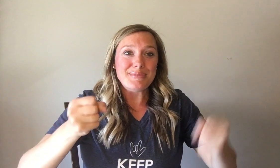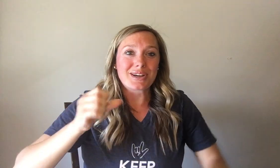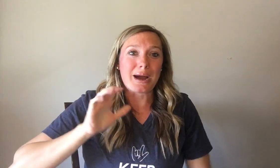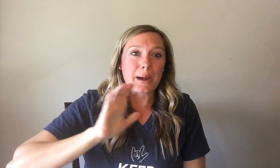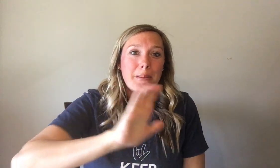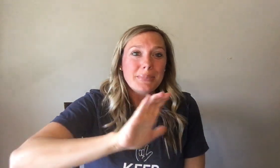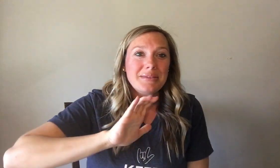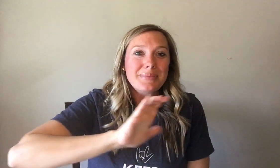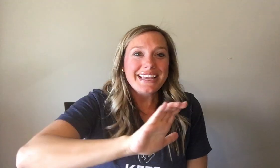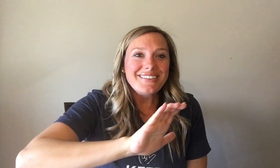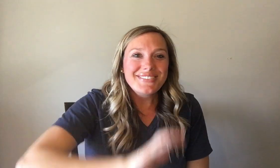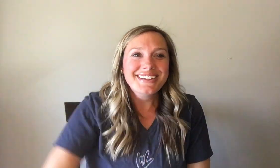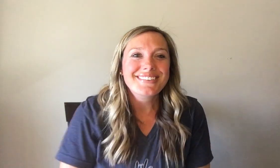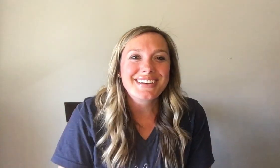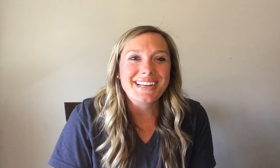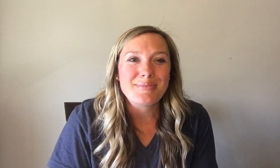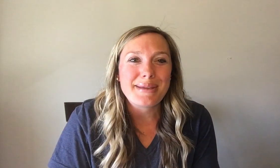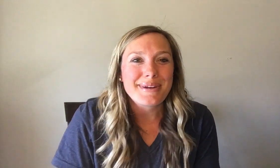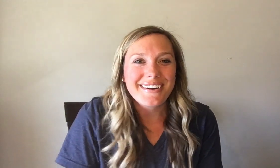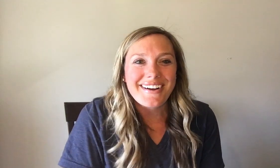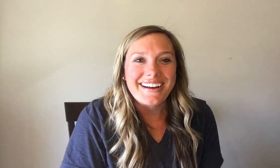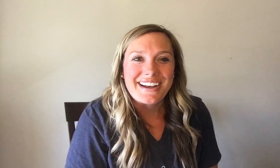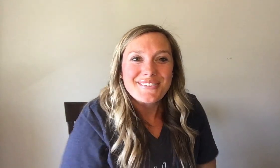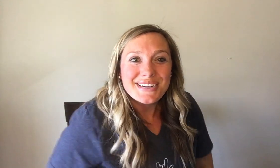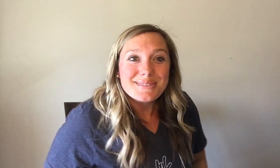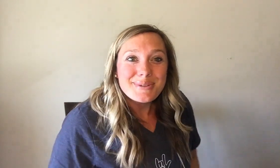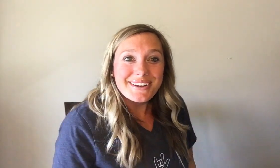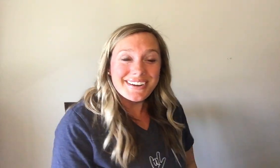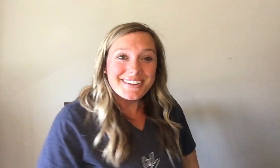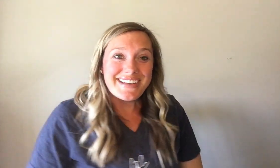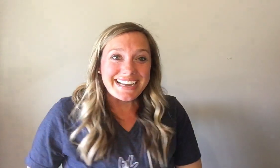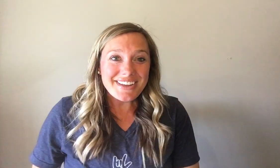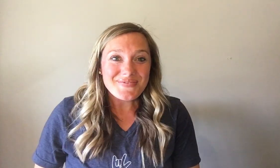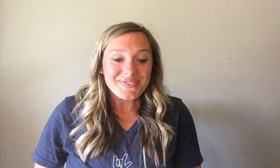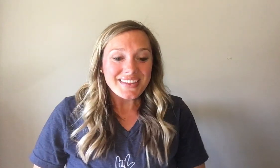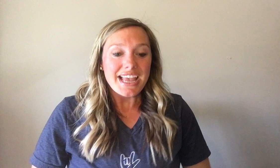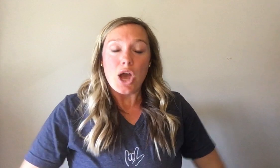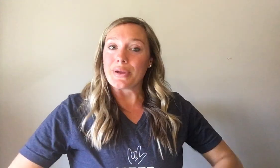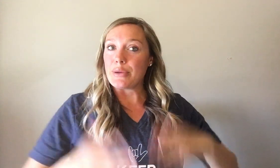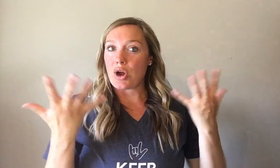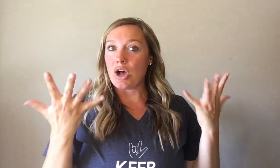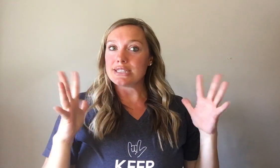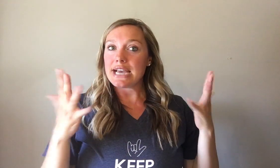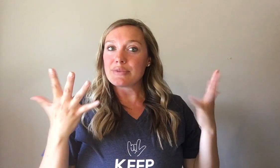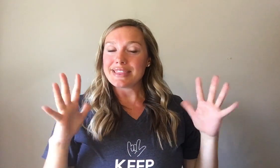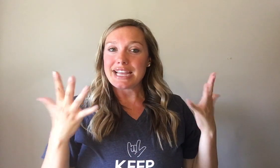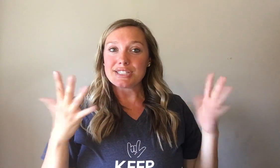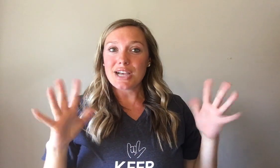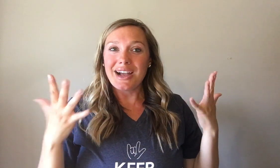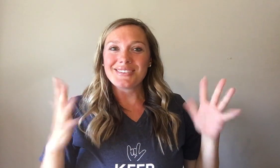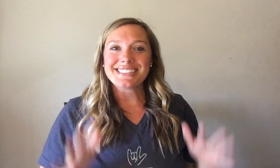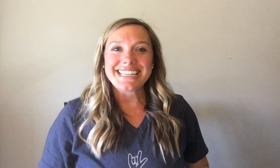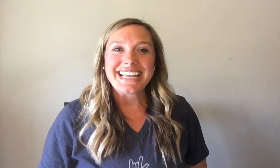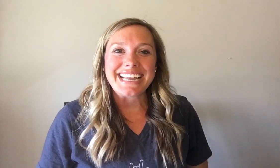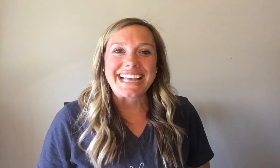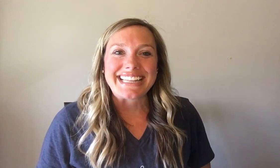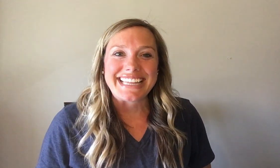your car, beep, beep. We're gonna beep our car in our first book. Are you ready? Okay, we're all done with that song. We'll sing it again at the